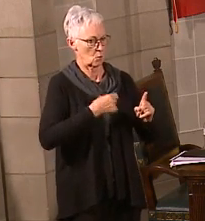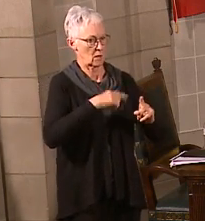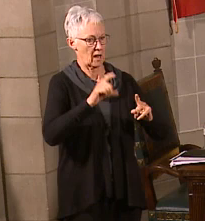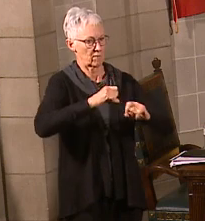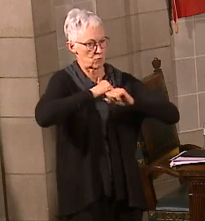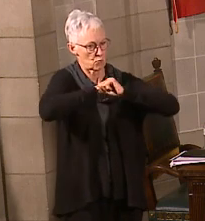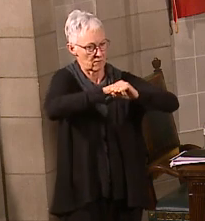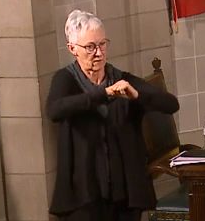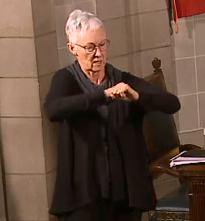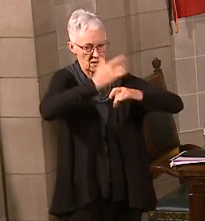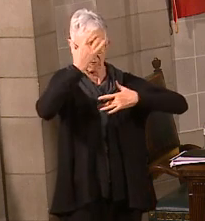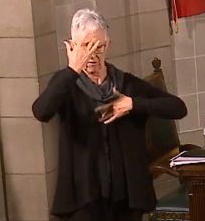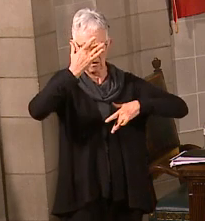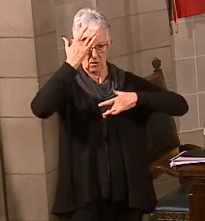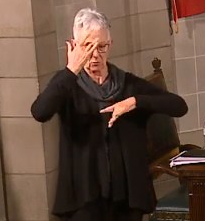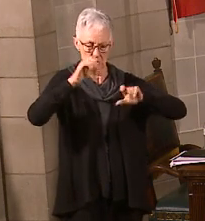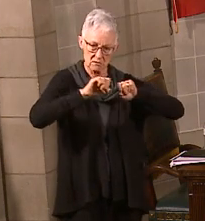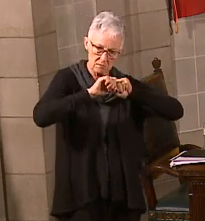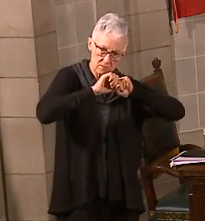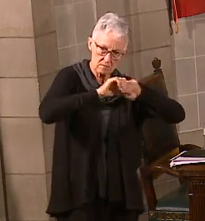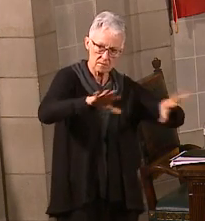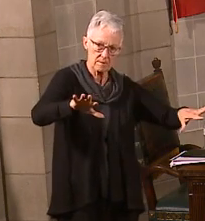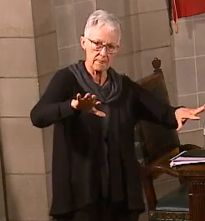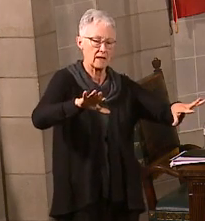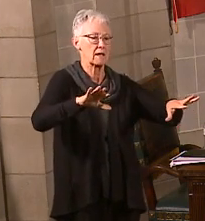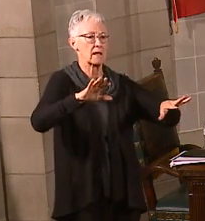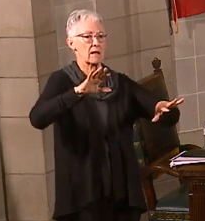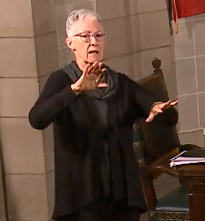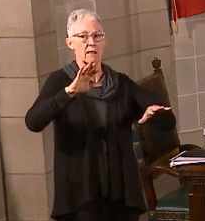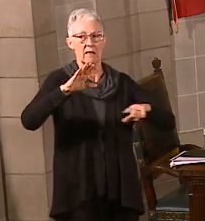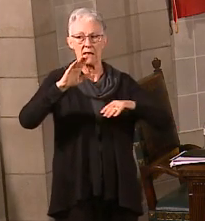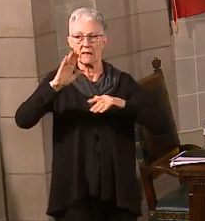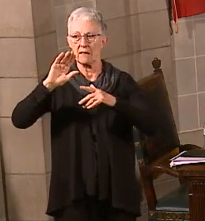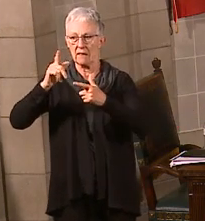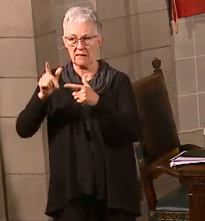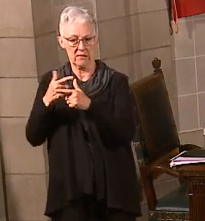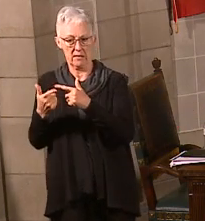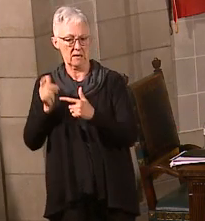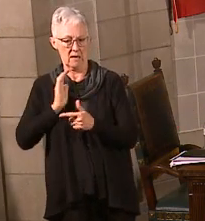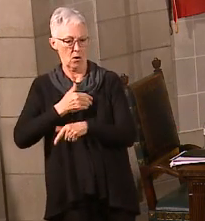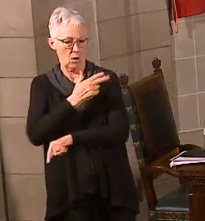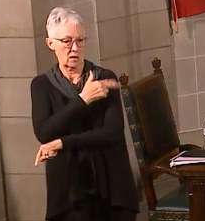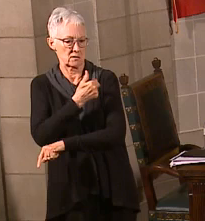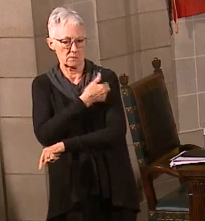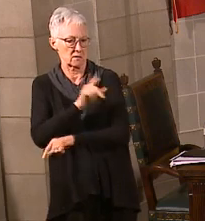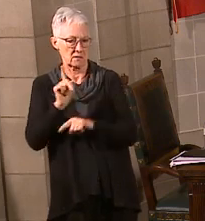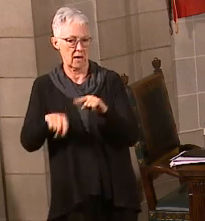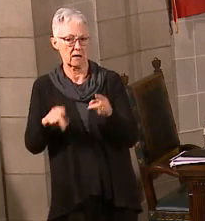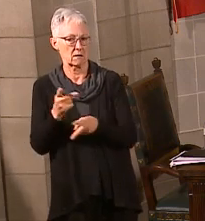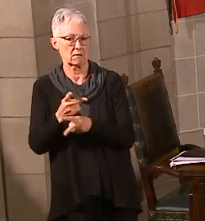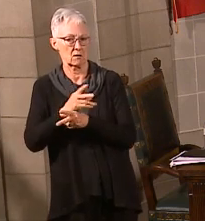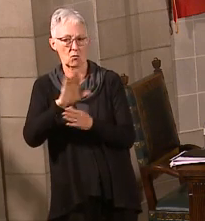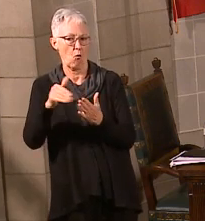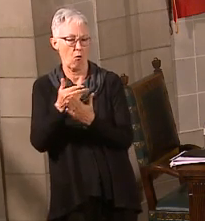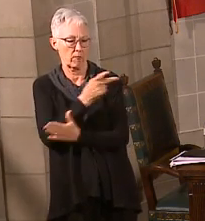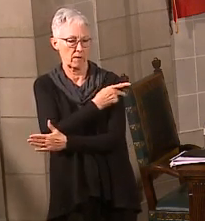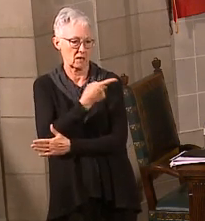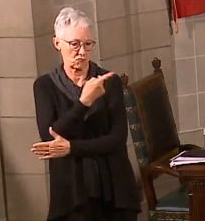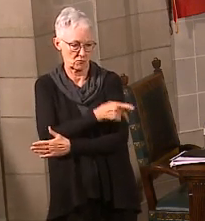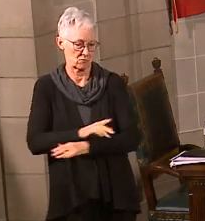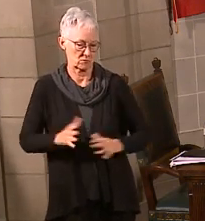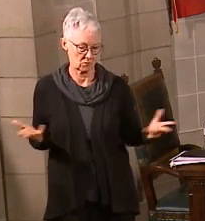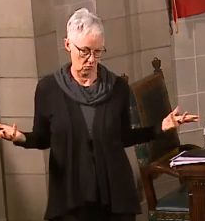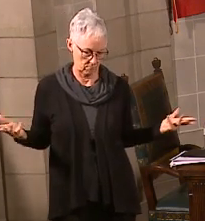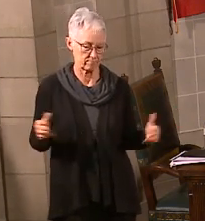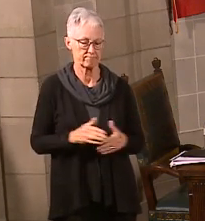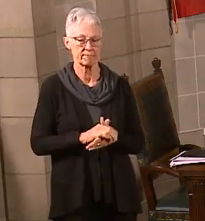and start spiking in our state and overwhelm our healthcare system. That's what we're going to be continuing to focus on. Well, folks, again, thank you very much. I appreciate everybody